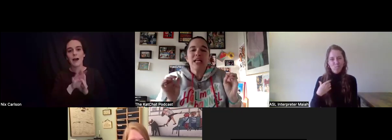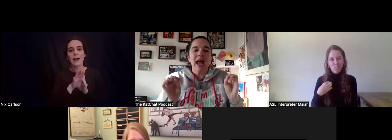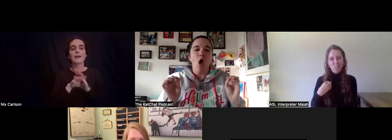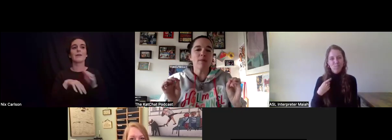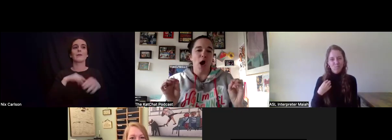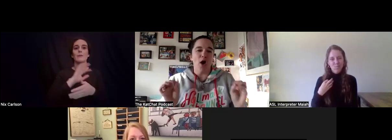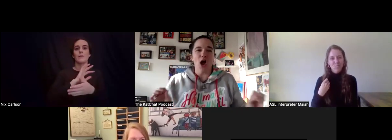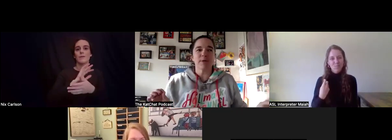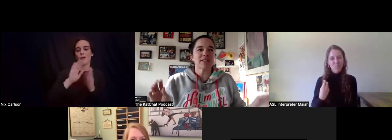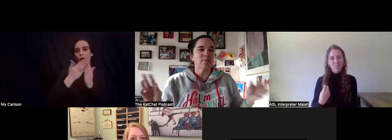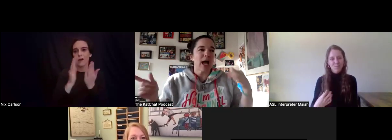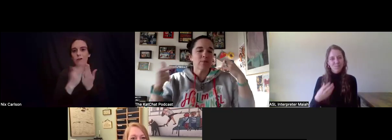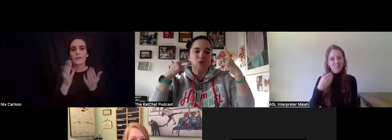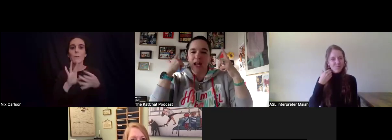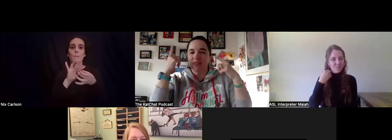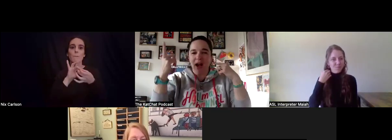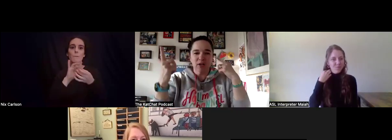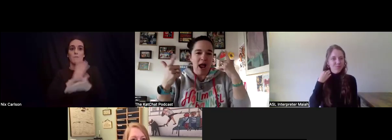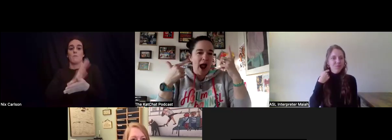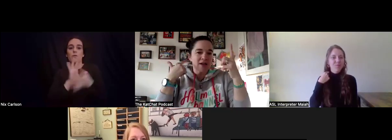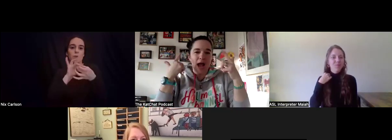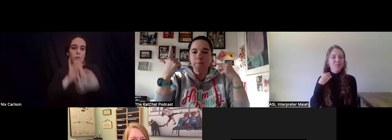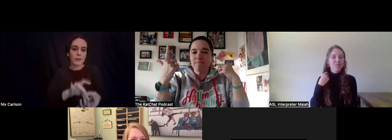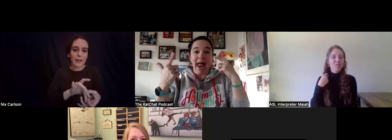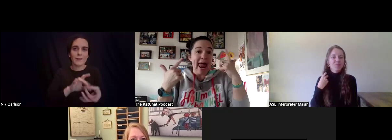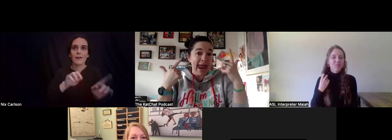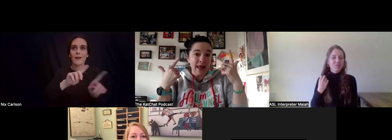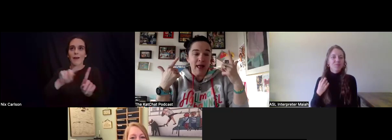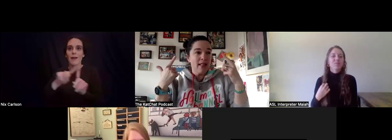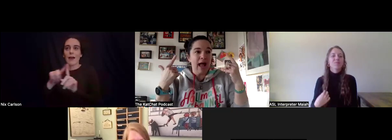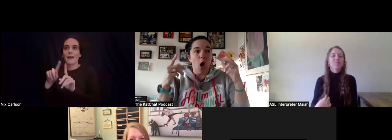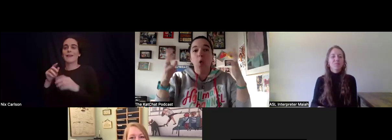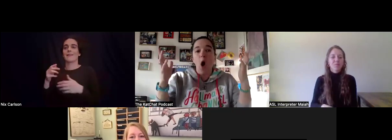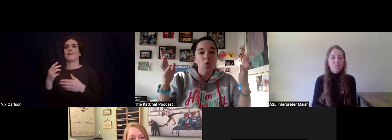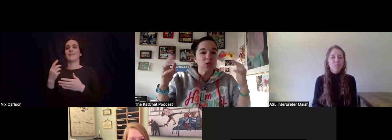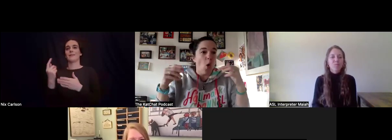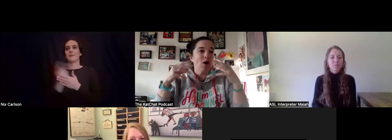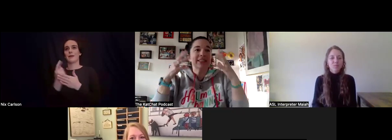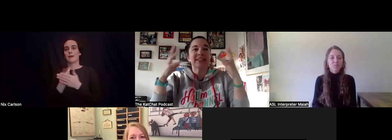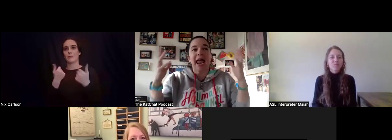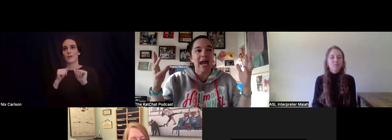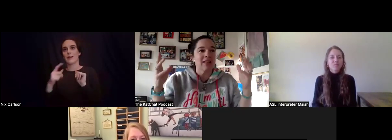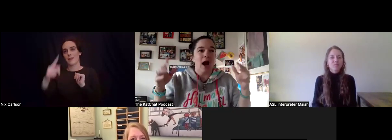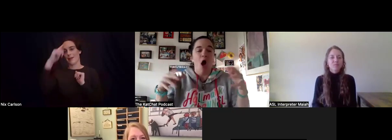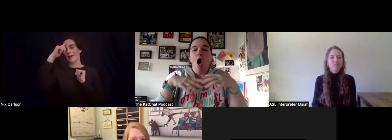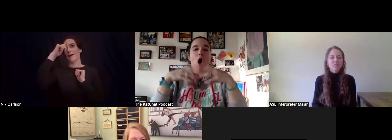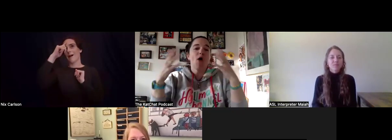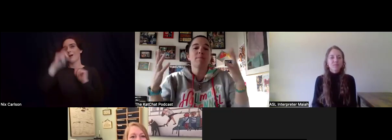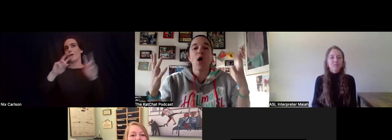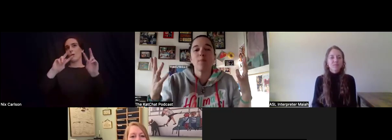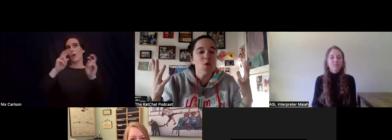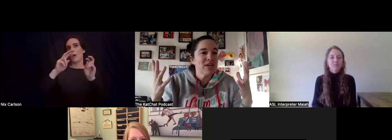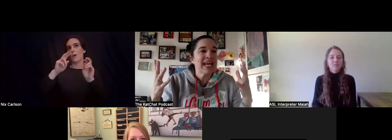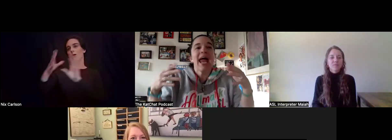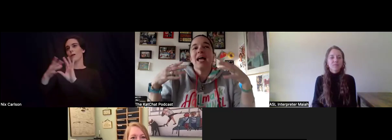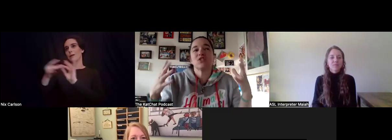I really like Hallmark cards because sometimes I try to think of, on top of my head, like a quote or a thing, like a